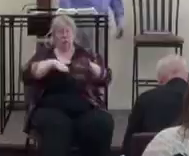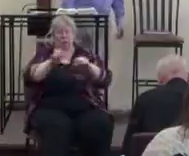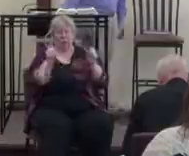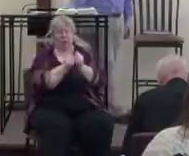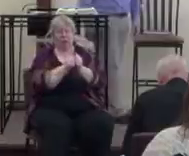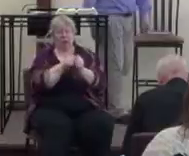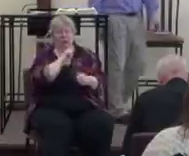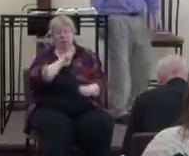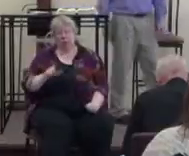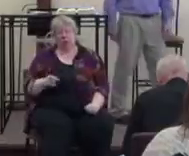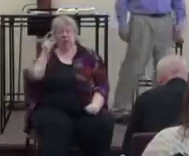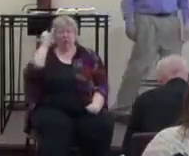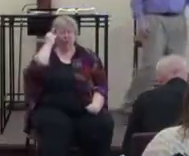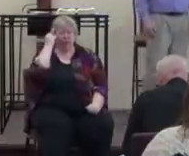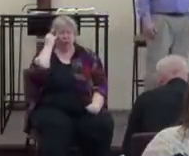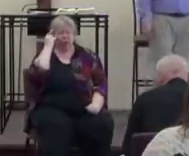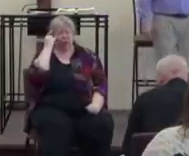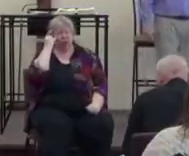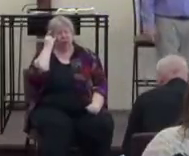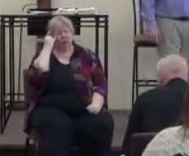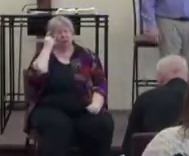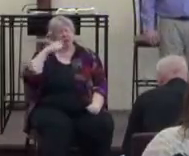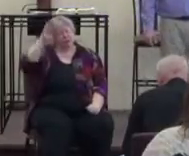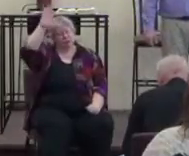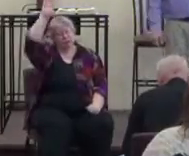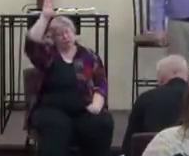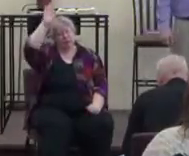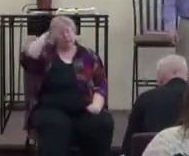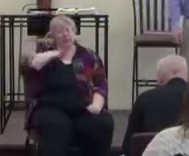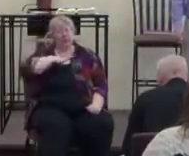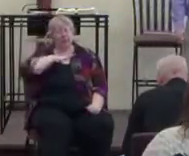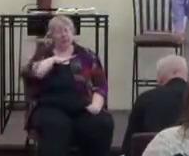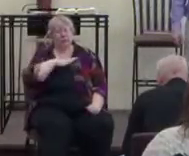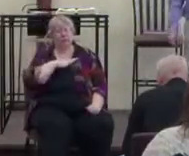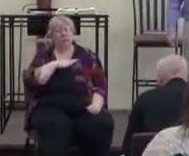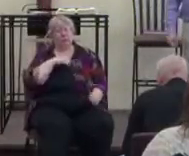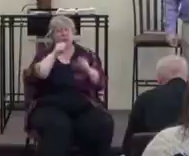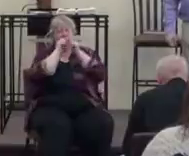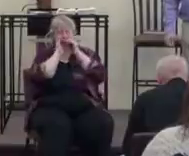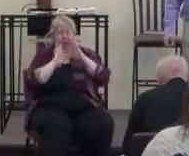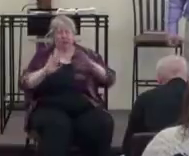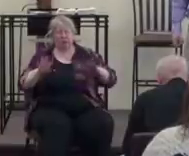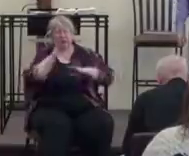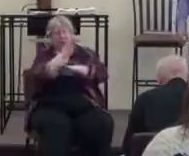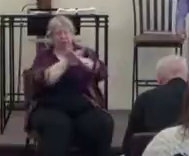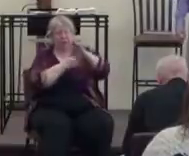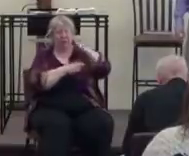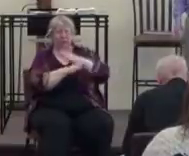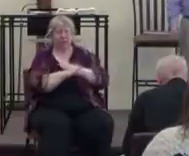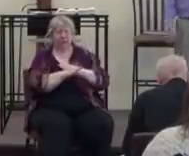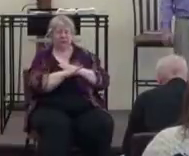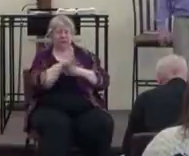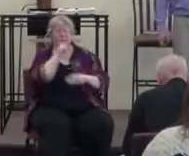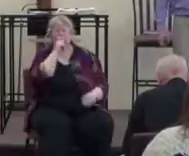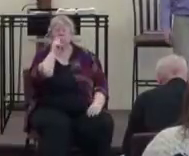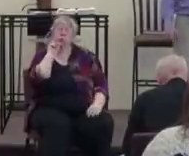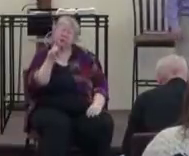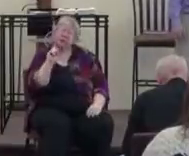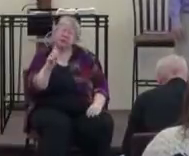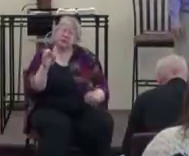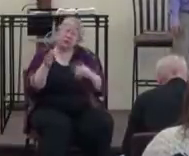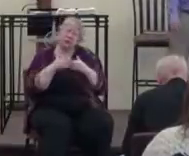back down, just give me permission to pray for you. Bless those hands. Bless those hands. Who needs a closer walk with